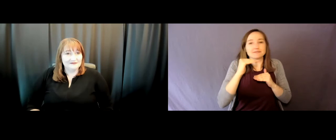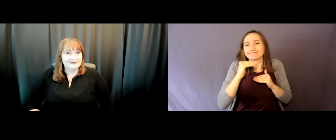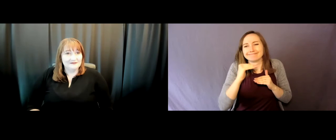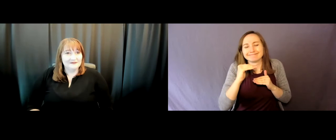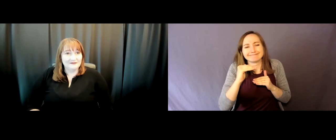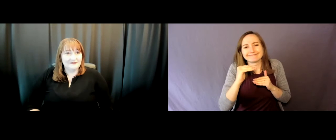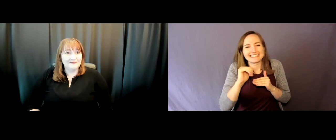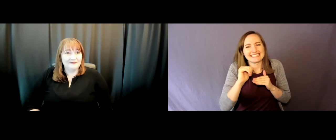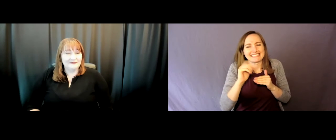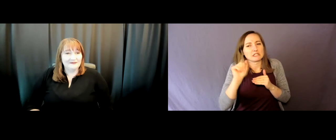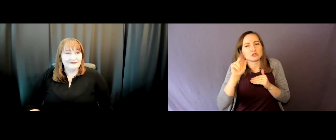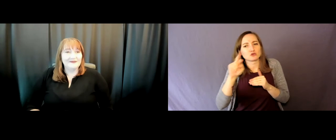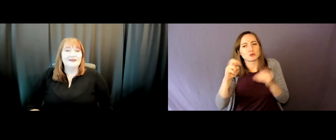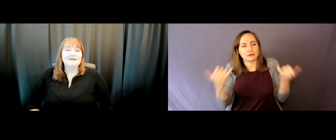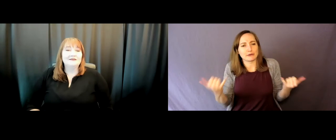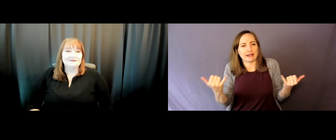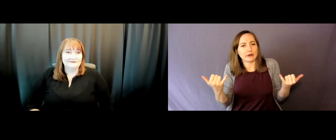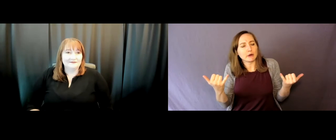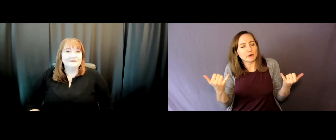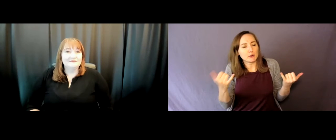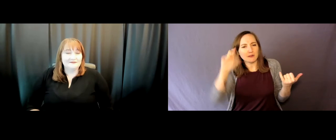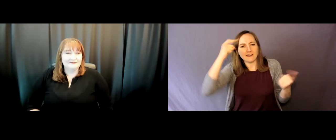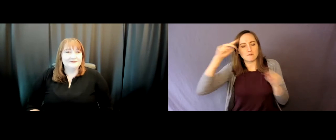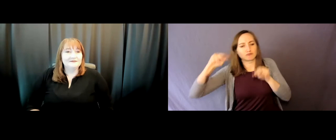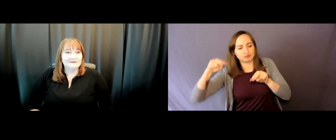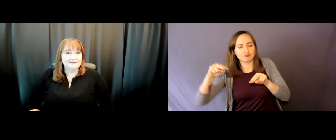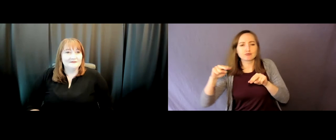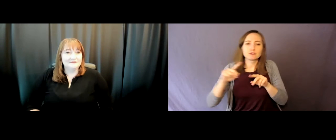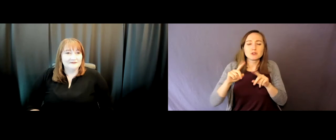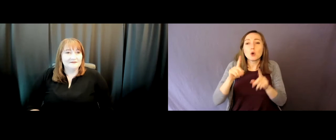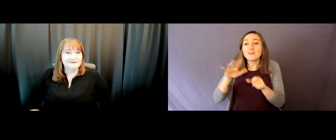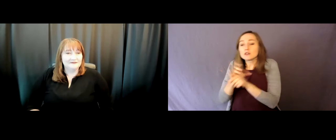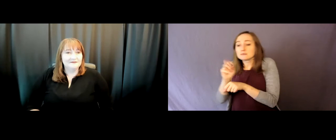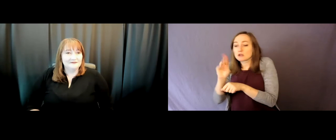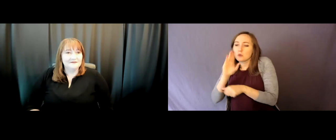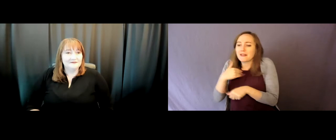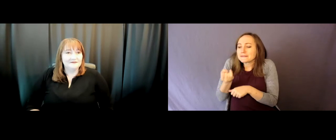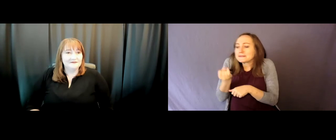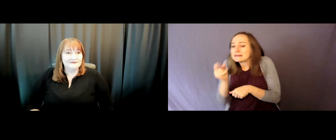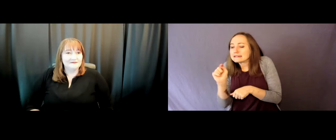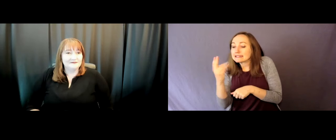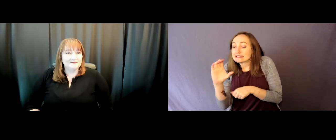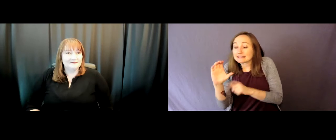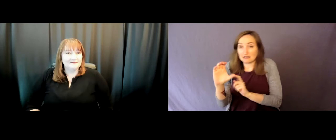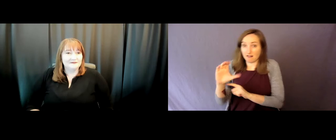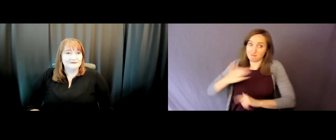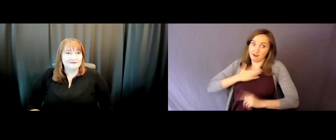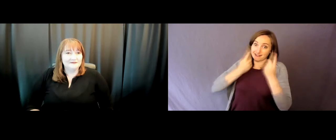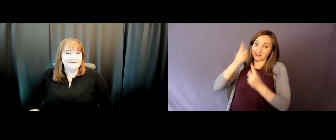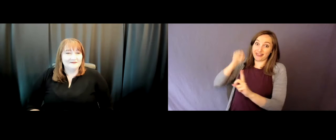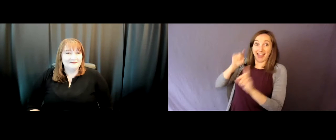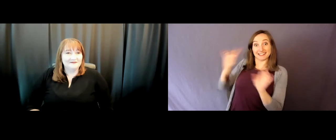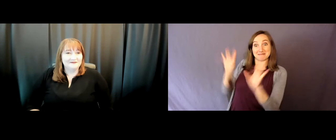it. But yes, the full spectrum hemp will have trace amounts of THC in it. Now, of course, I consider that the magic.